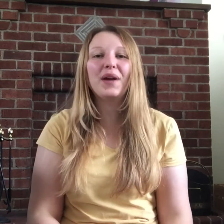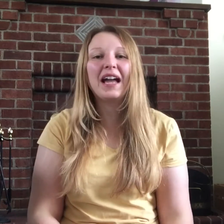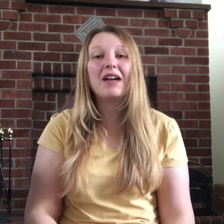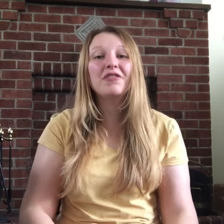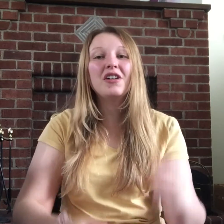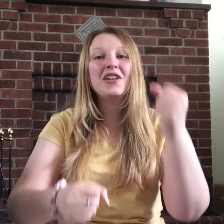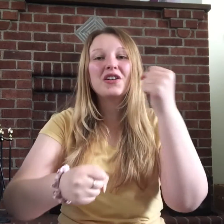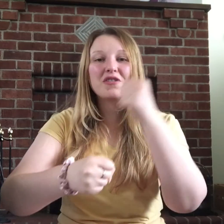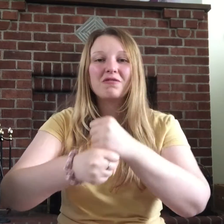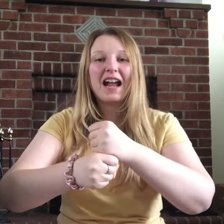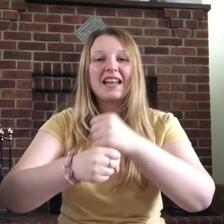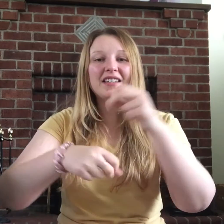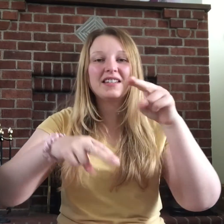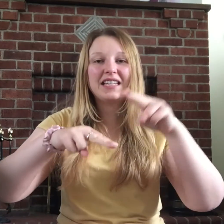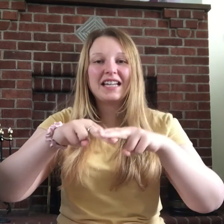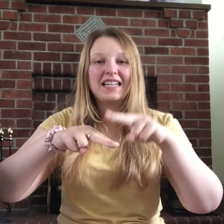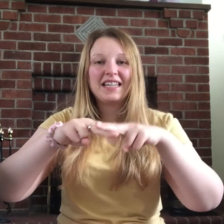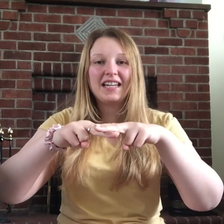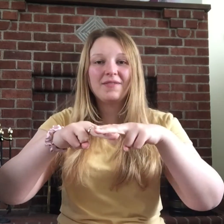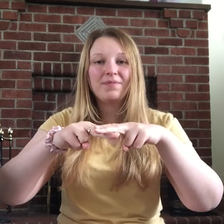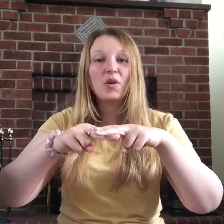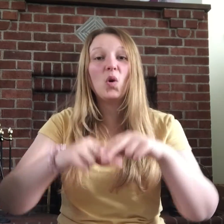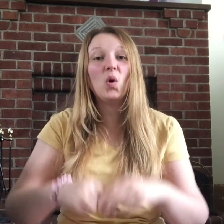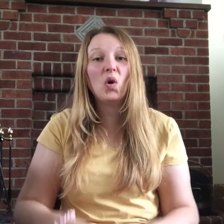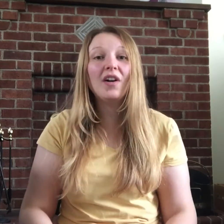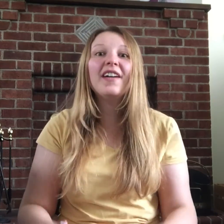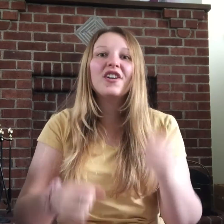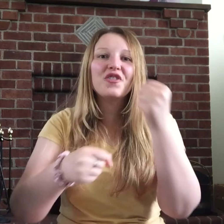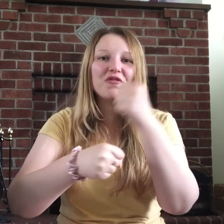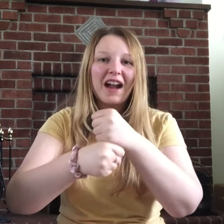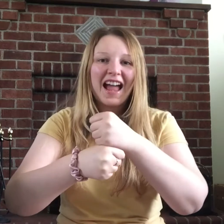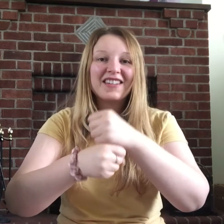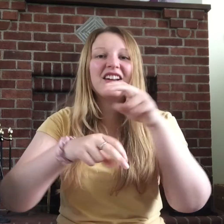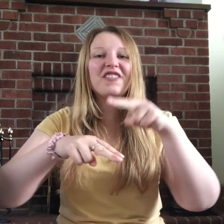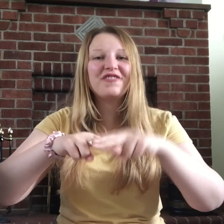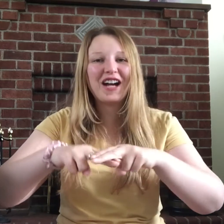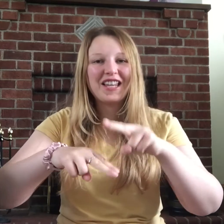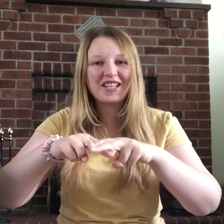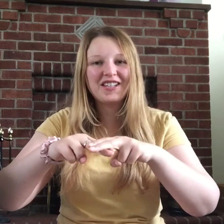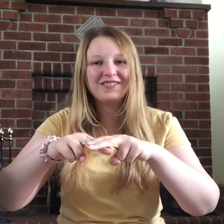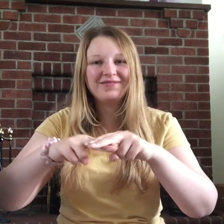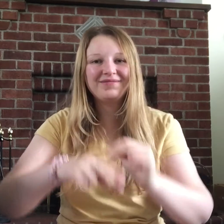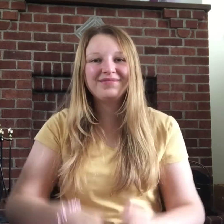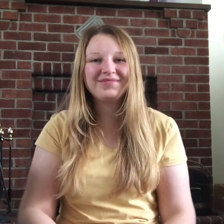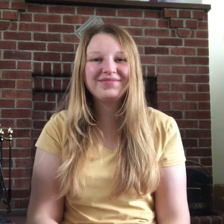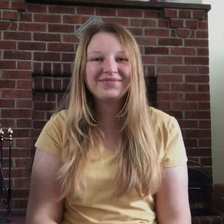have granddaddy or grandfather.